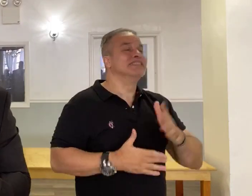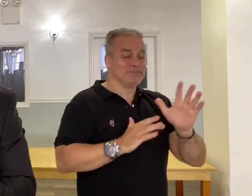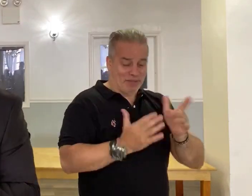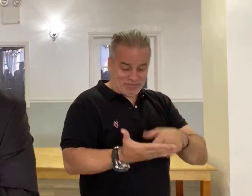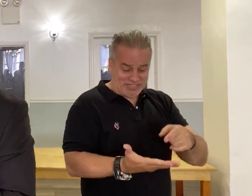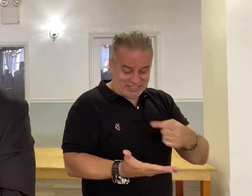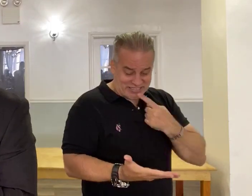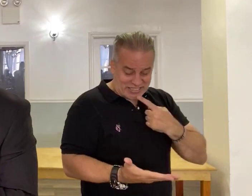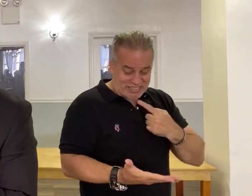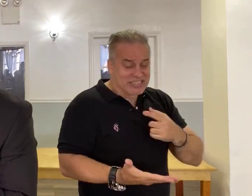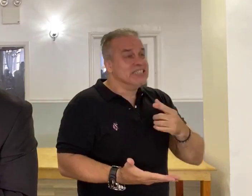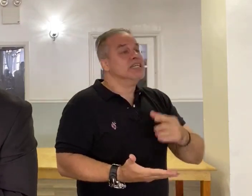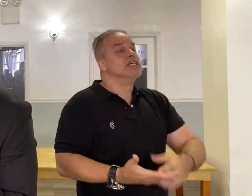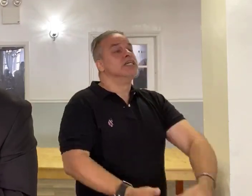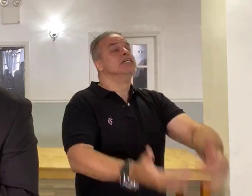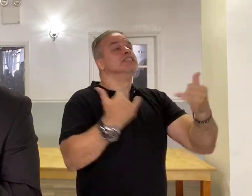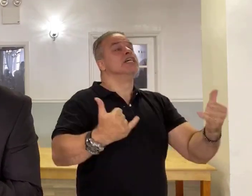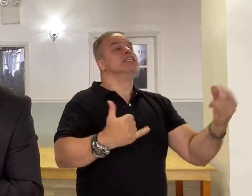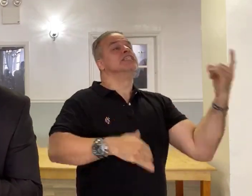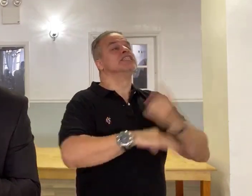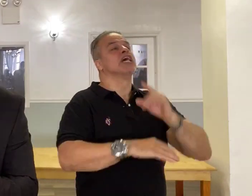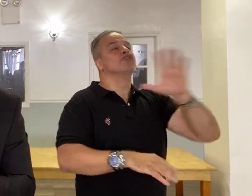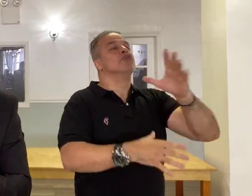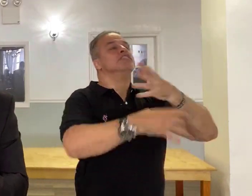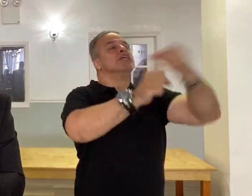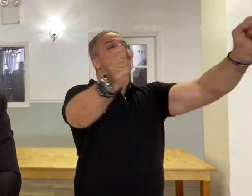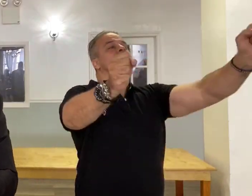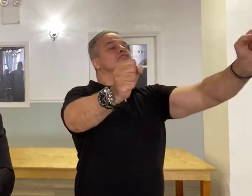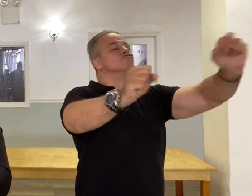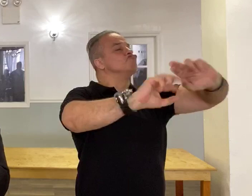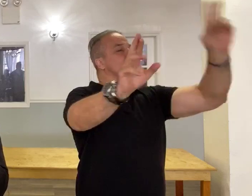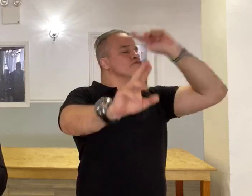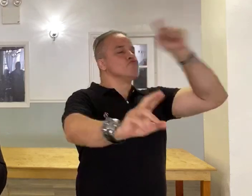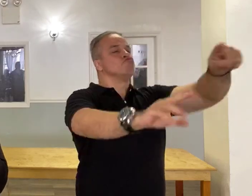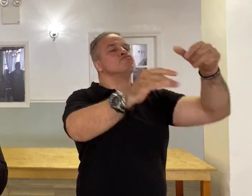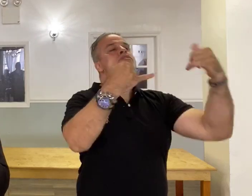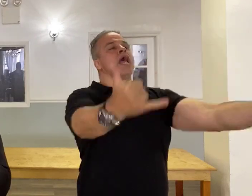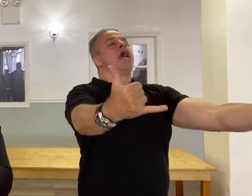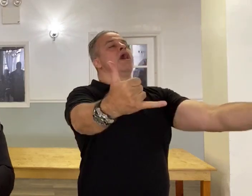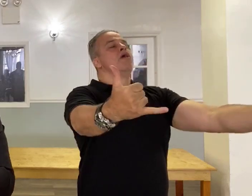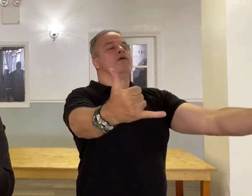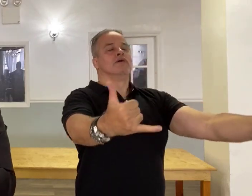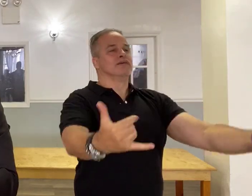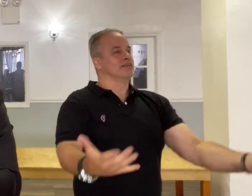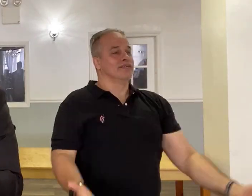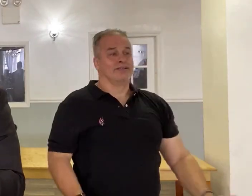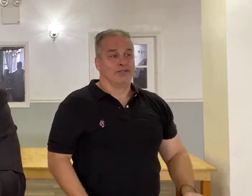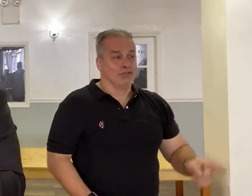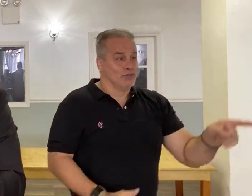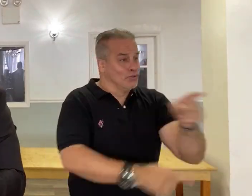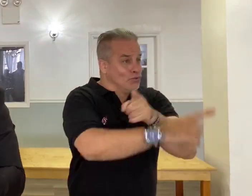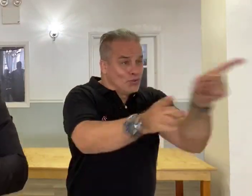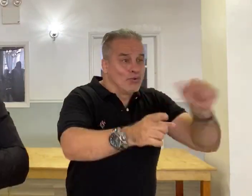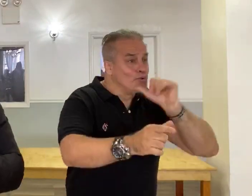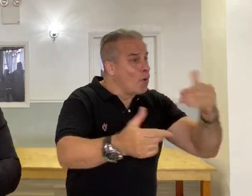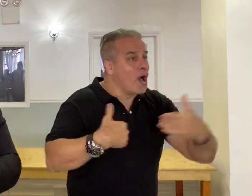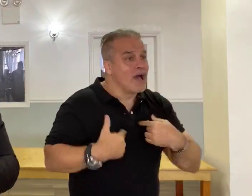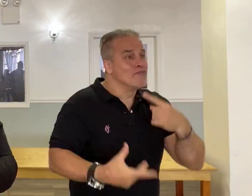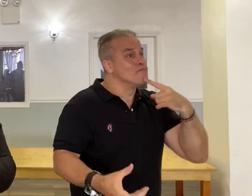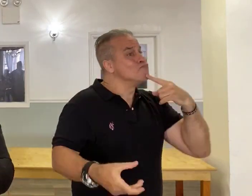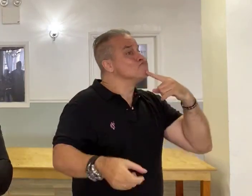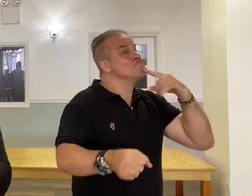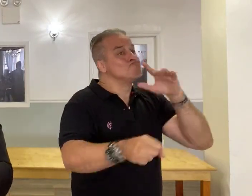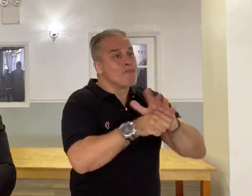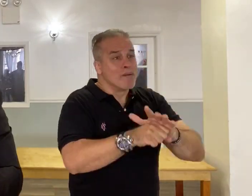the day of salvation. The only moment that you have guaranteed to you this morning is the moment that you sit here before me,